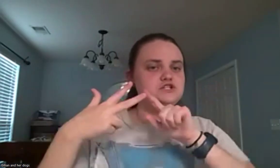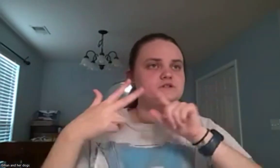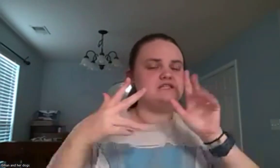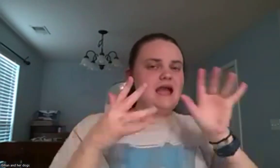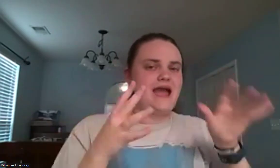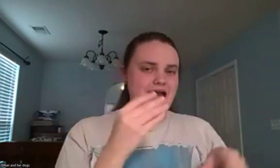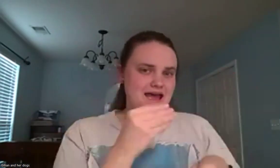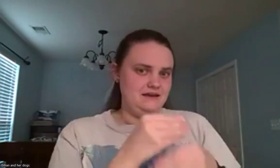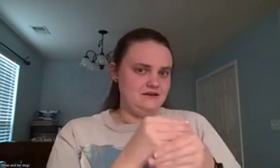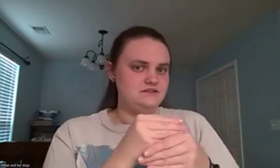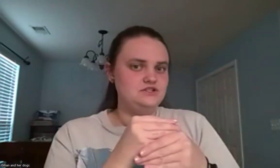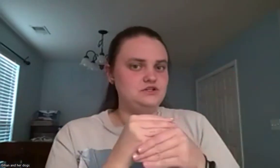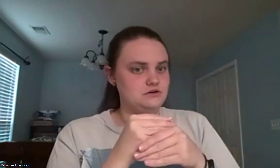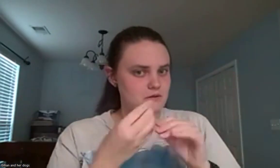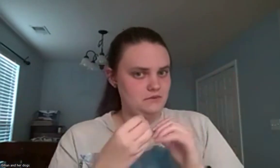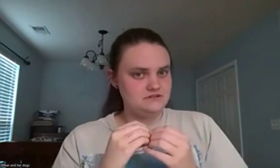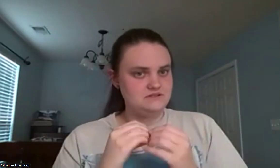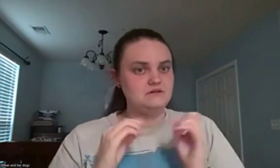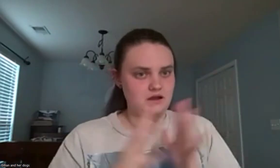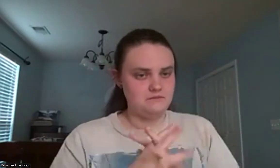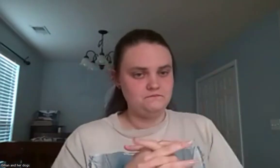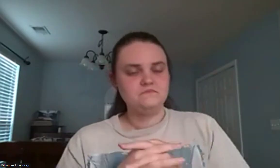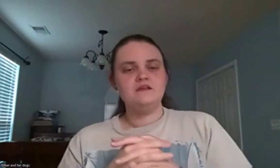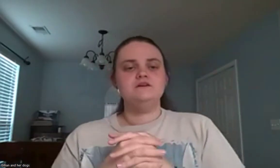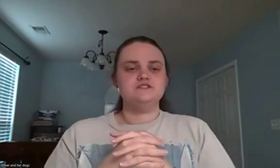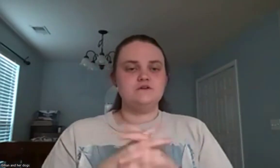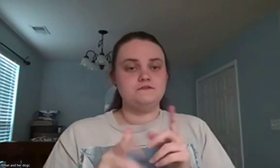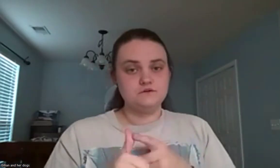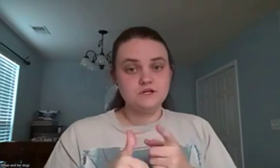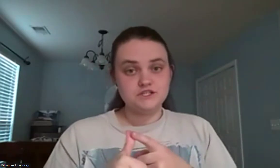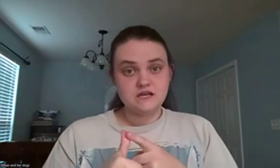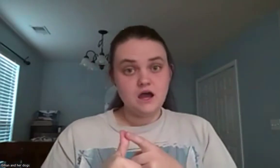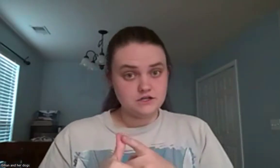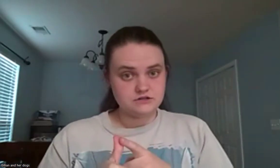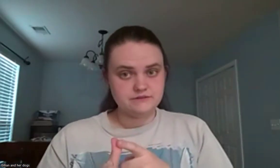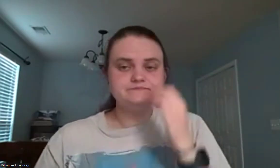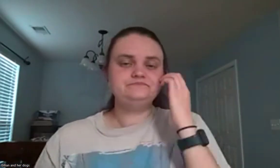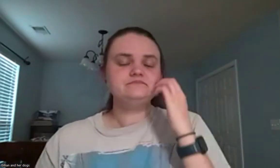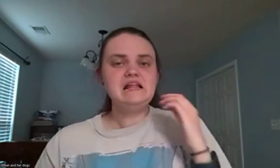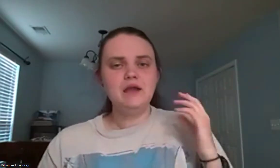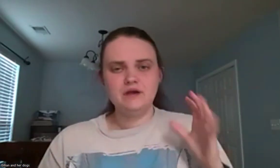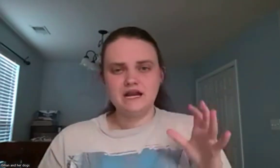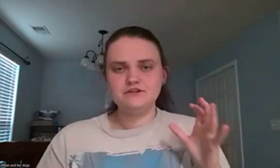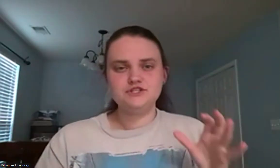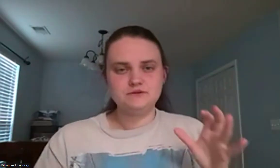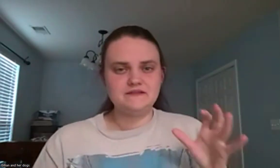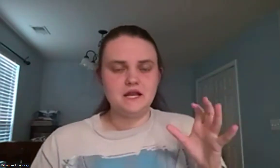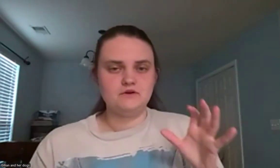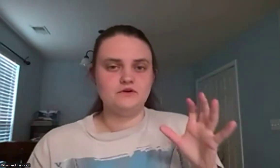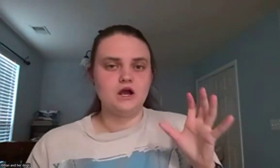just add to your numbers. Okay. So the first one we're going to do is 100. And whenever you're doing the number for